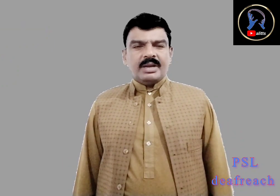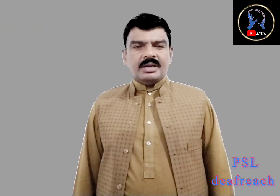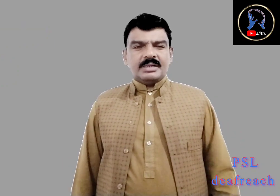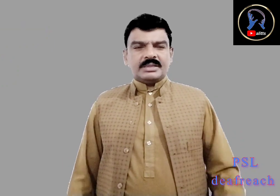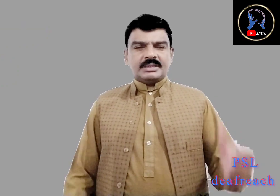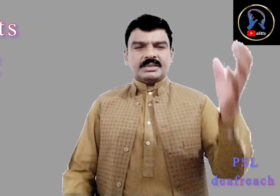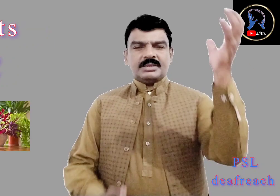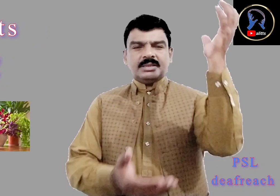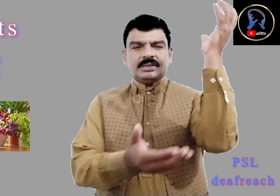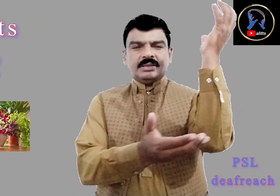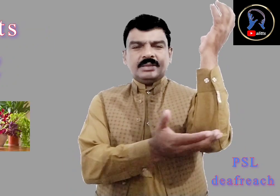plants